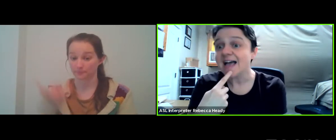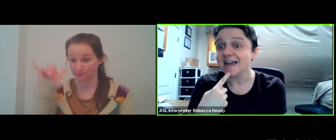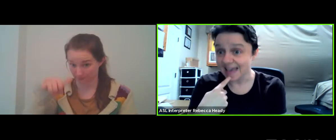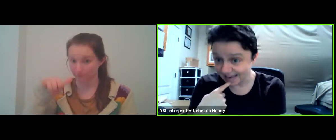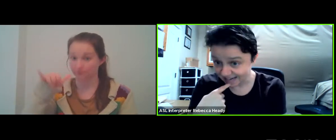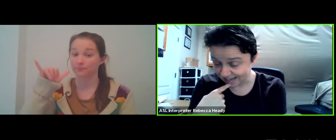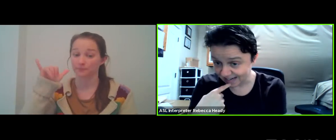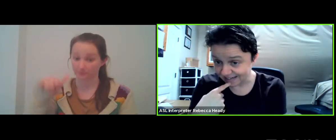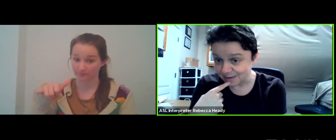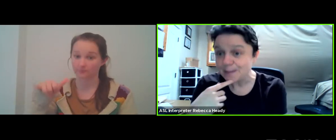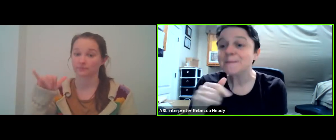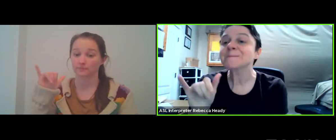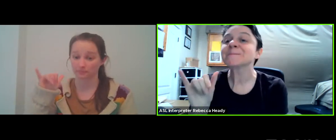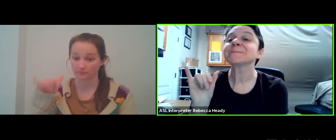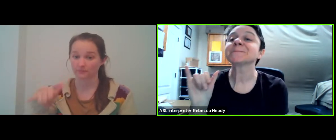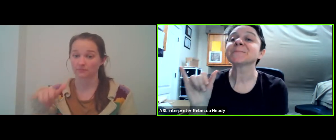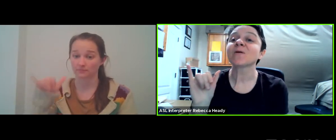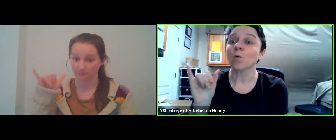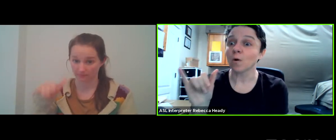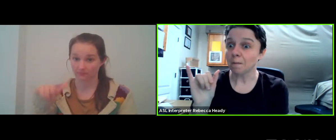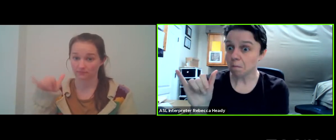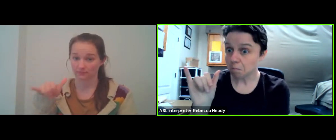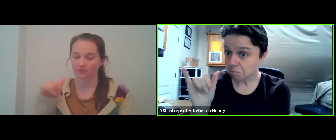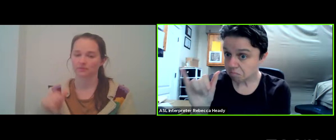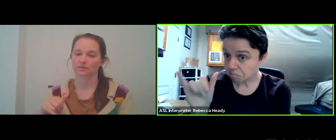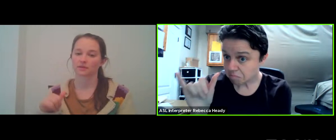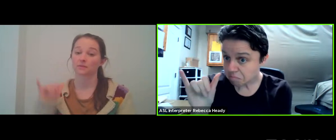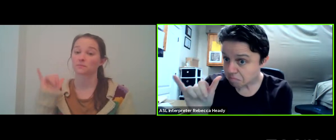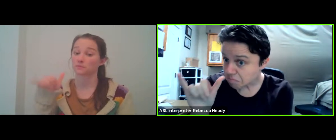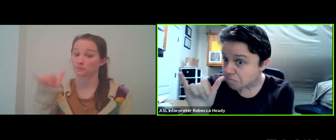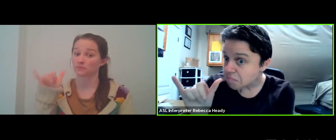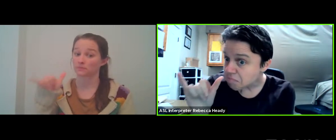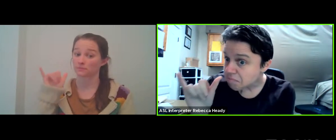eyebrows and head nodding, or